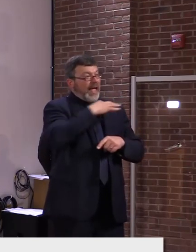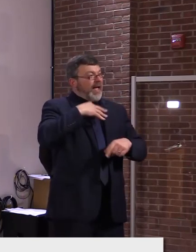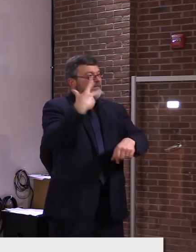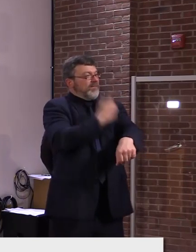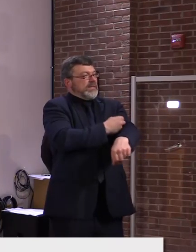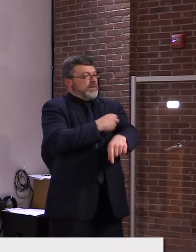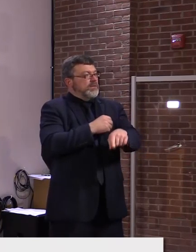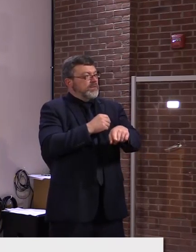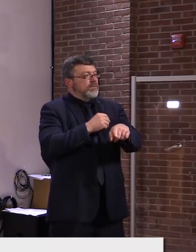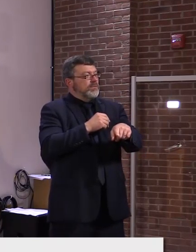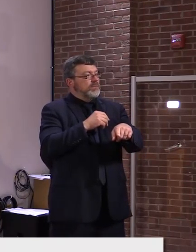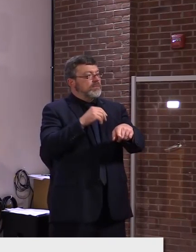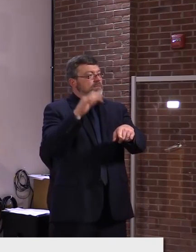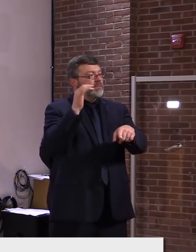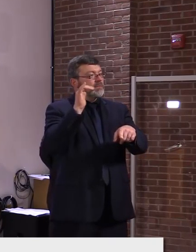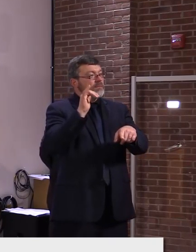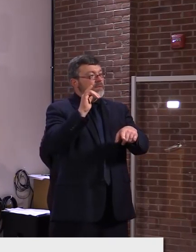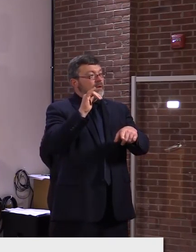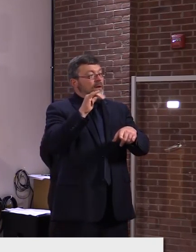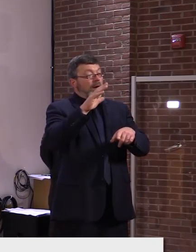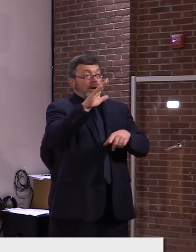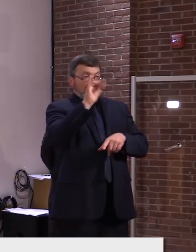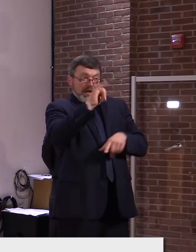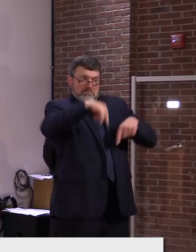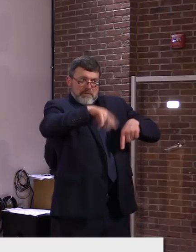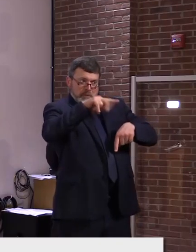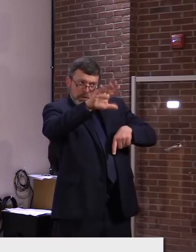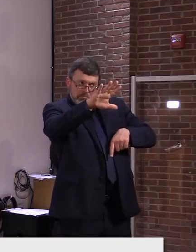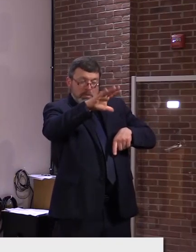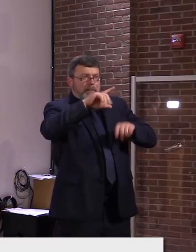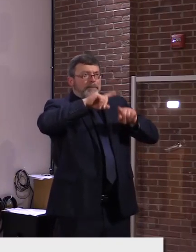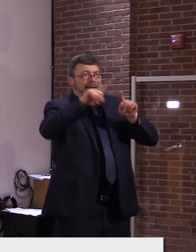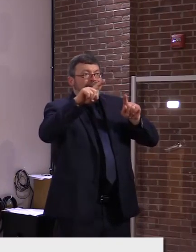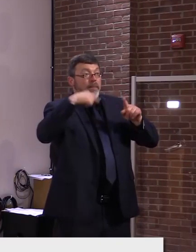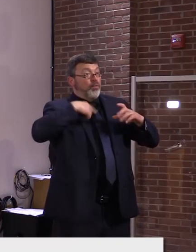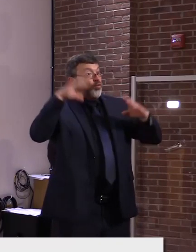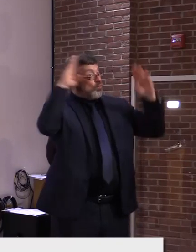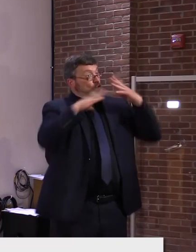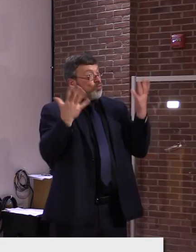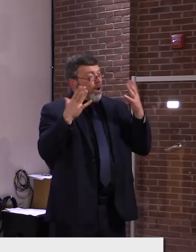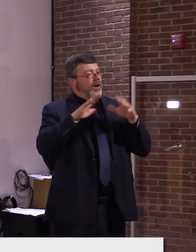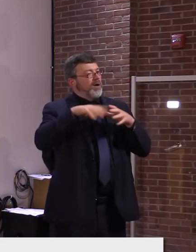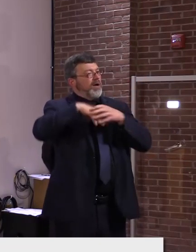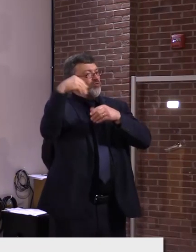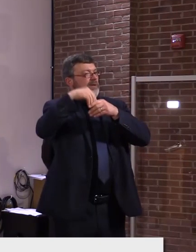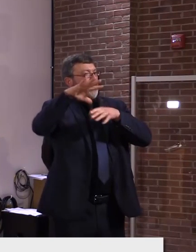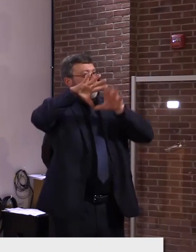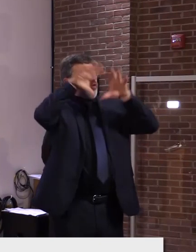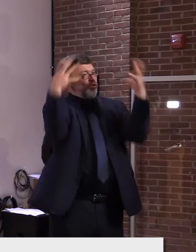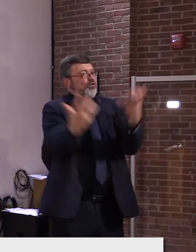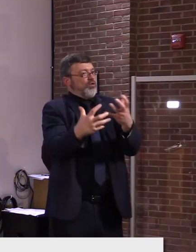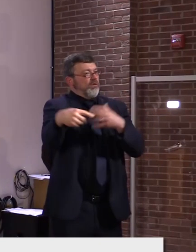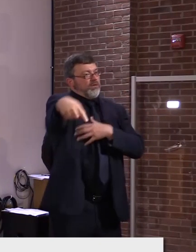developed nations. And thank goodness the current administration has tried to increase our contribution to that, but